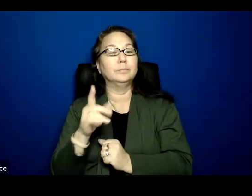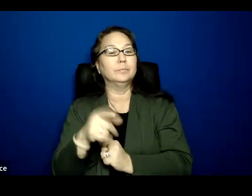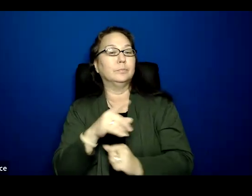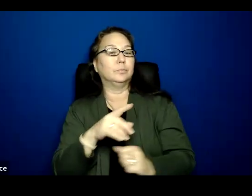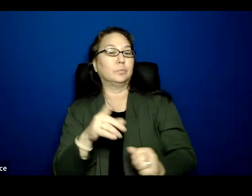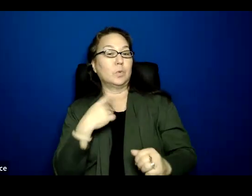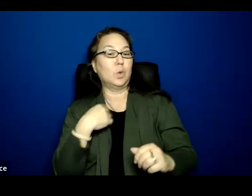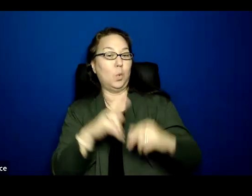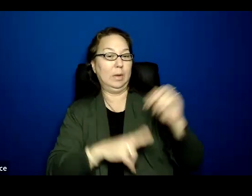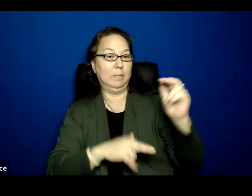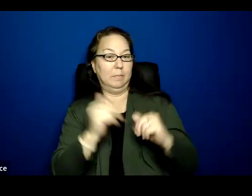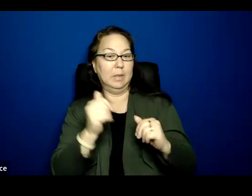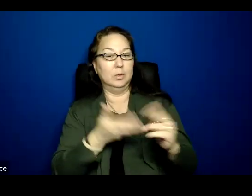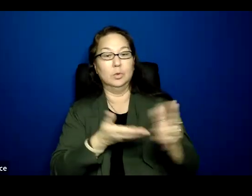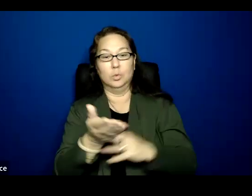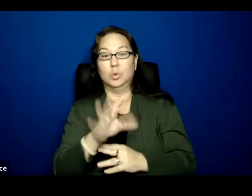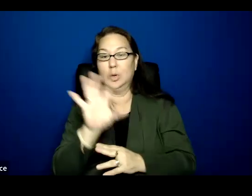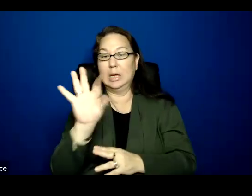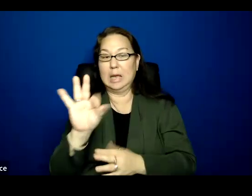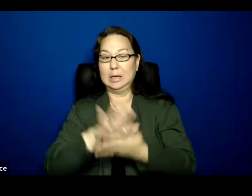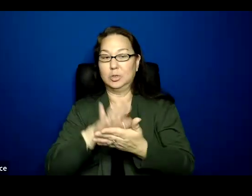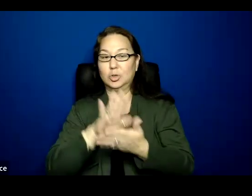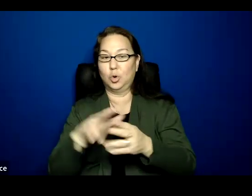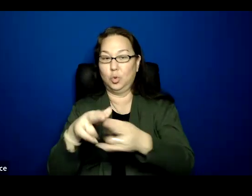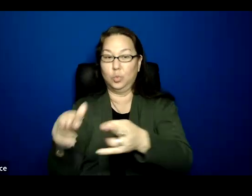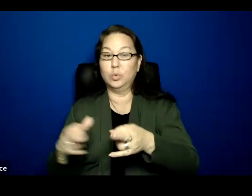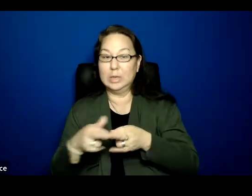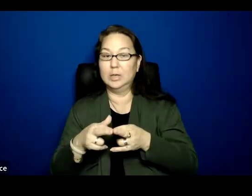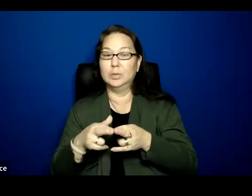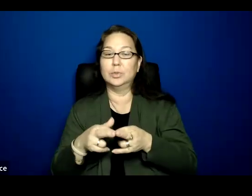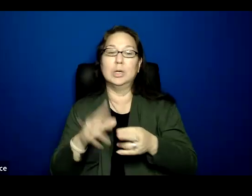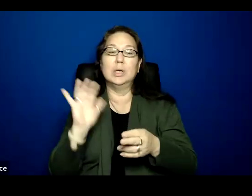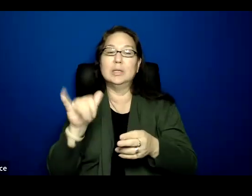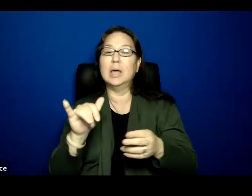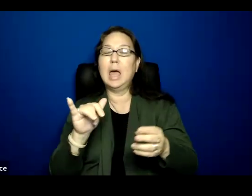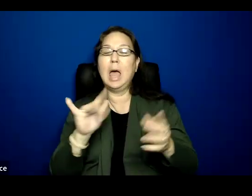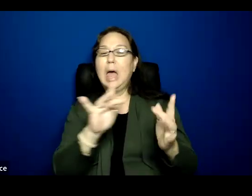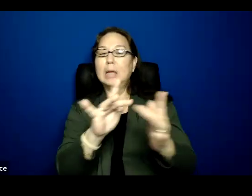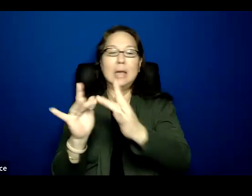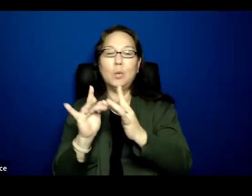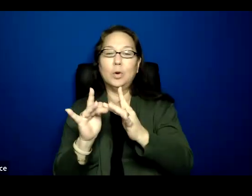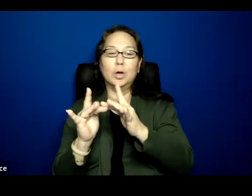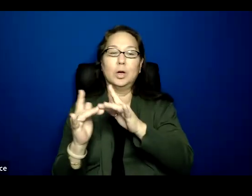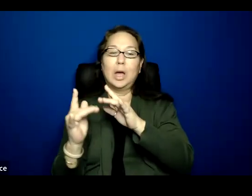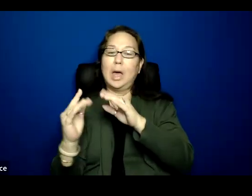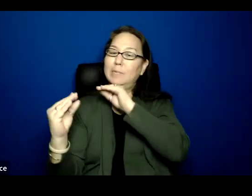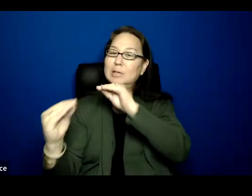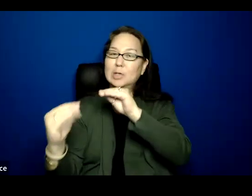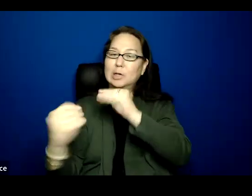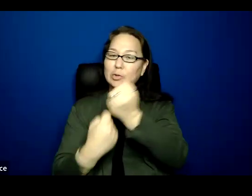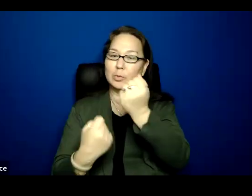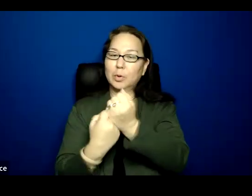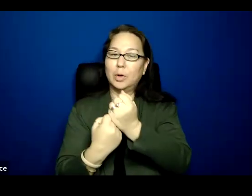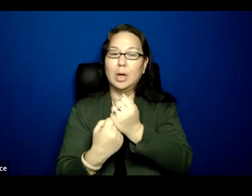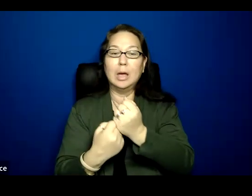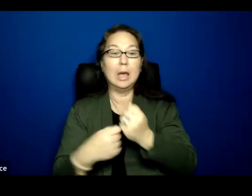instructional support that includes equitable literacy, inclusion, and multilingual coaches. These roles work collaboratively to